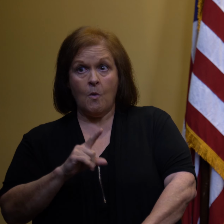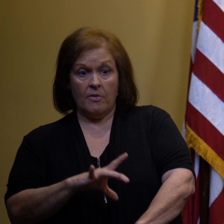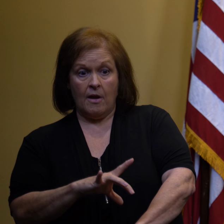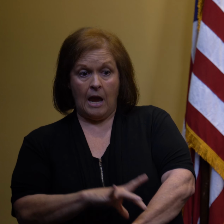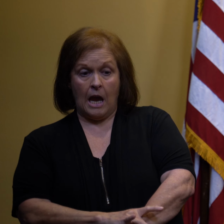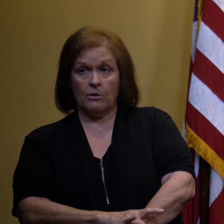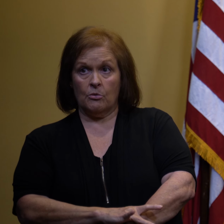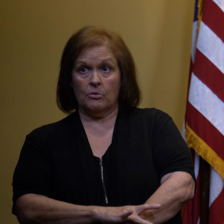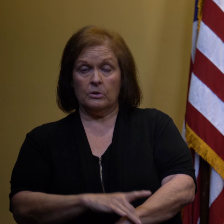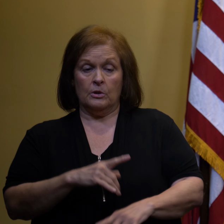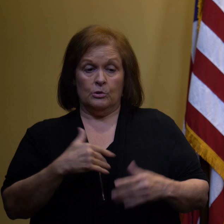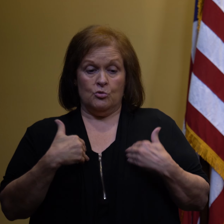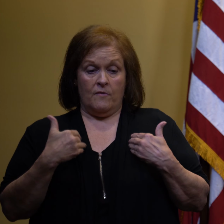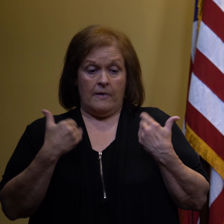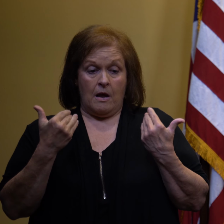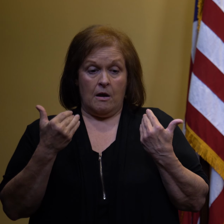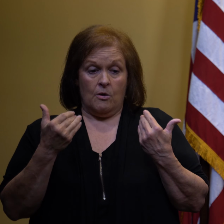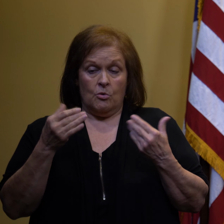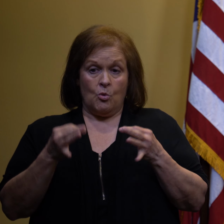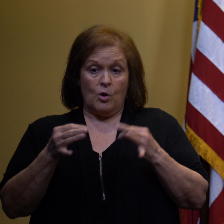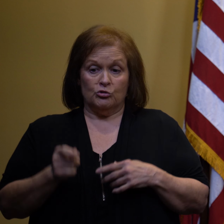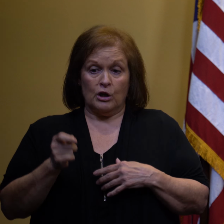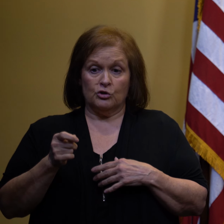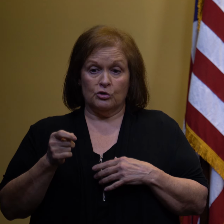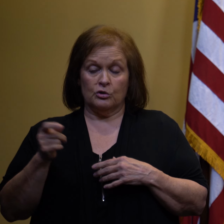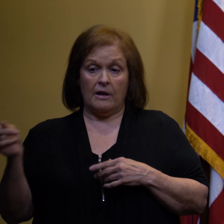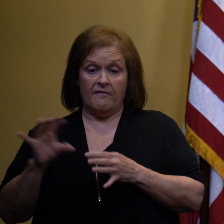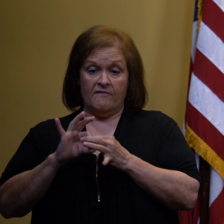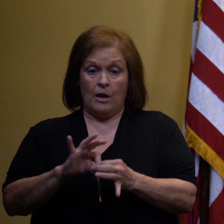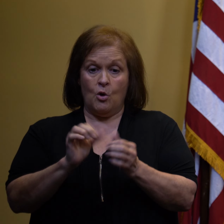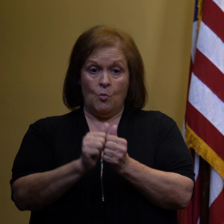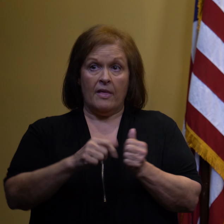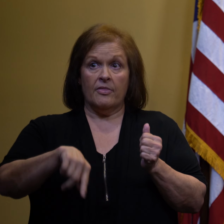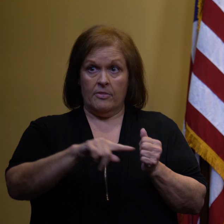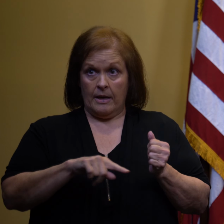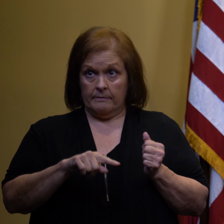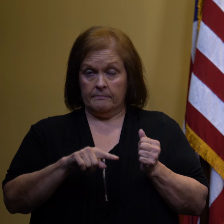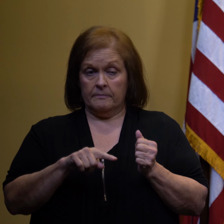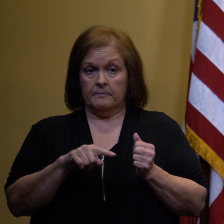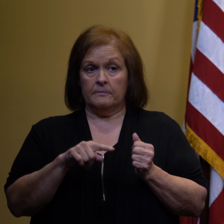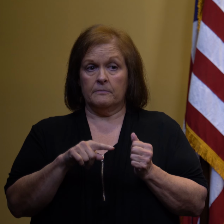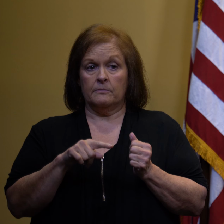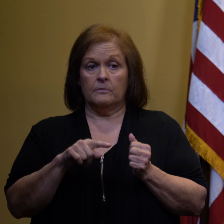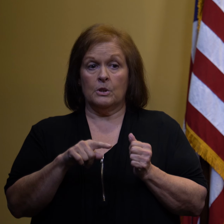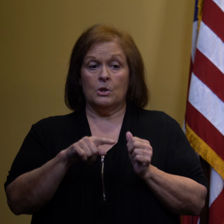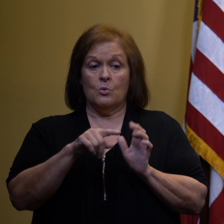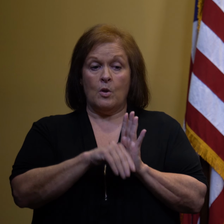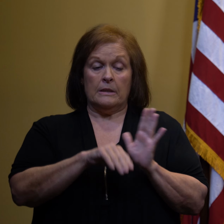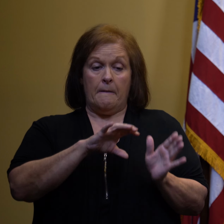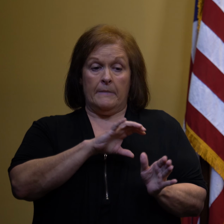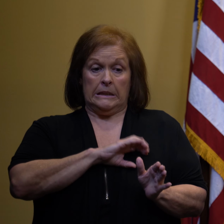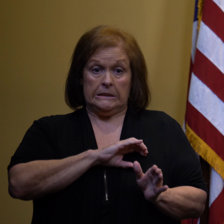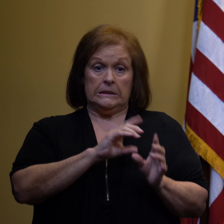monitors. The juvenile court judges are affiliated with that as well. The New Orleans